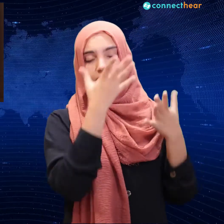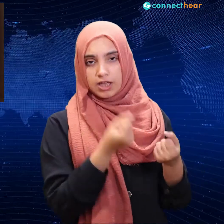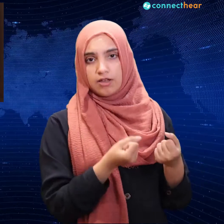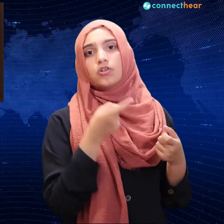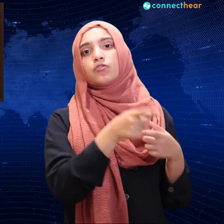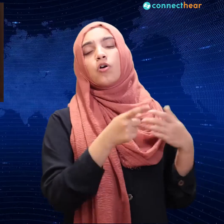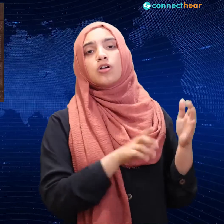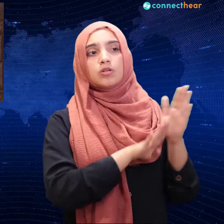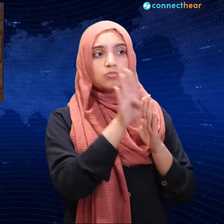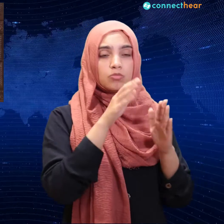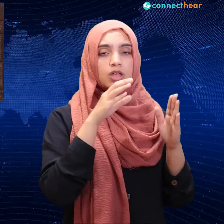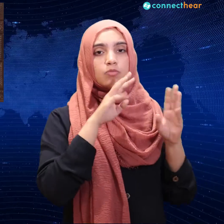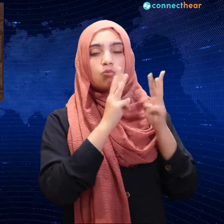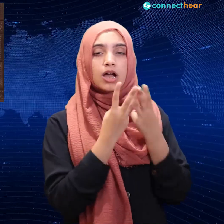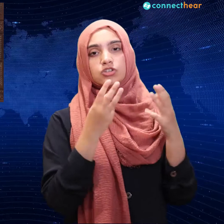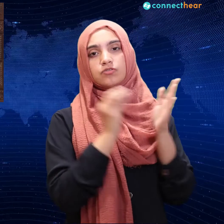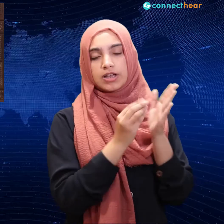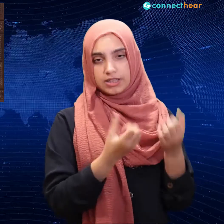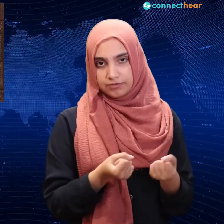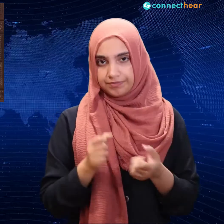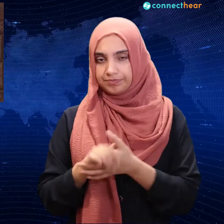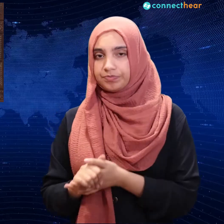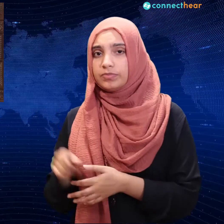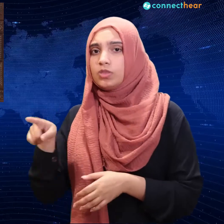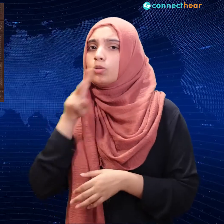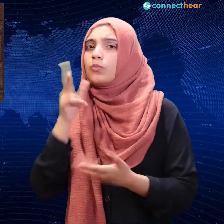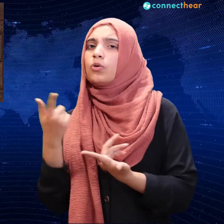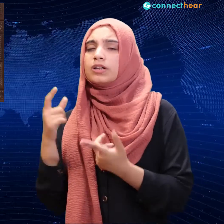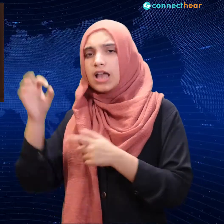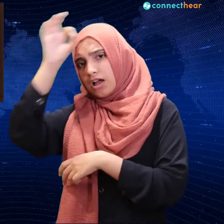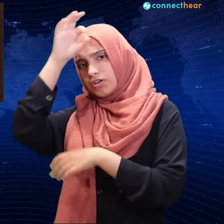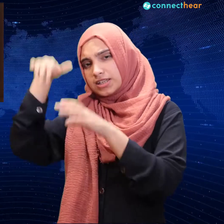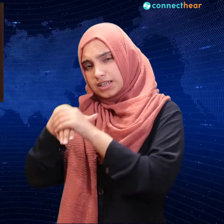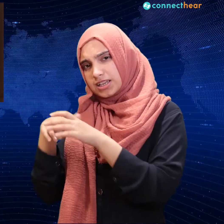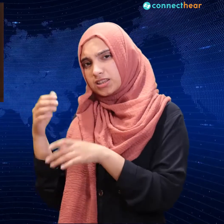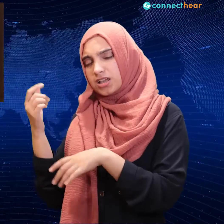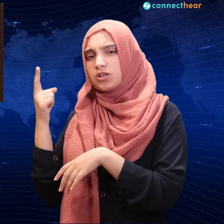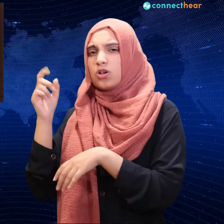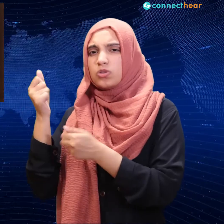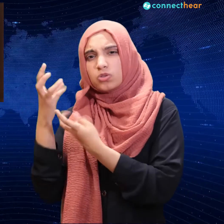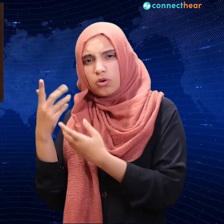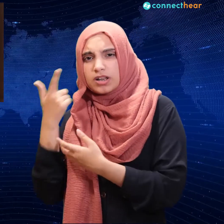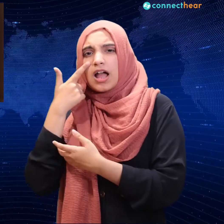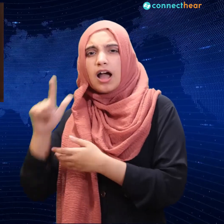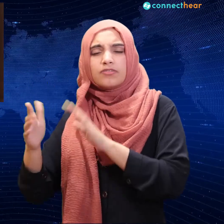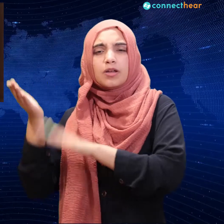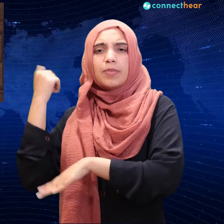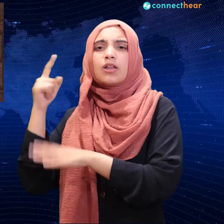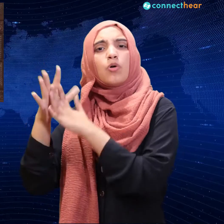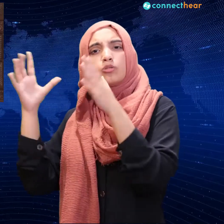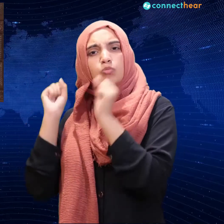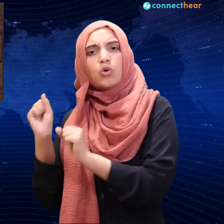will fulfill their potential. People have been protesting across Afghanistan in the past couple of weeks. Finally, I just want